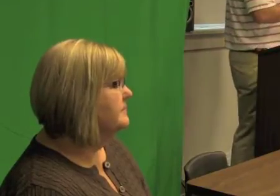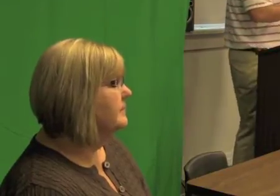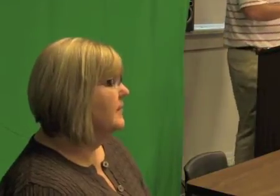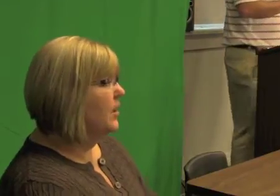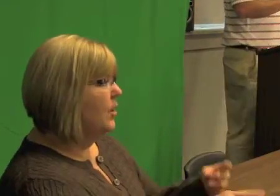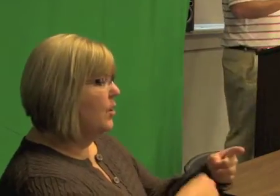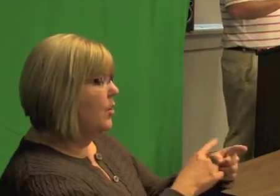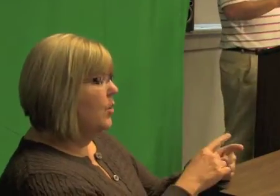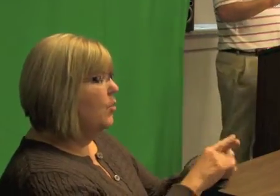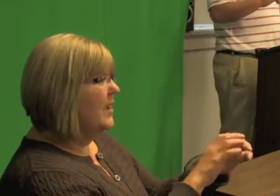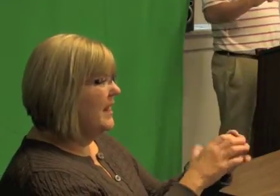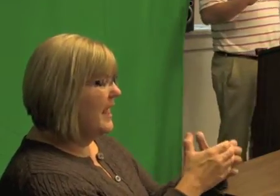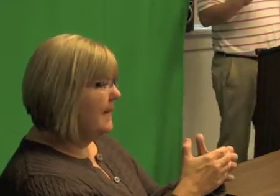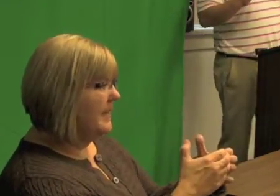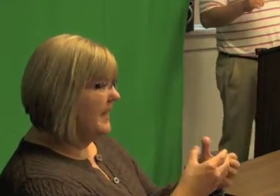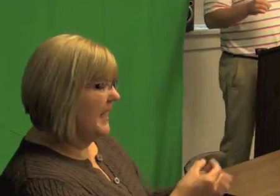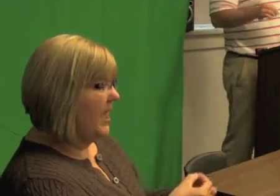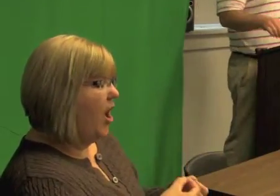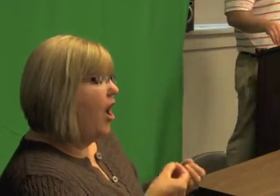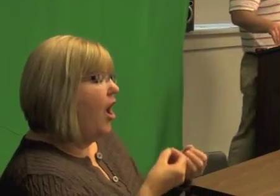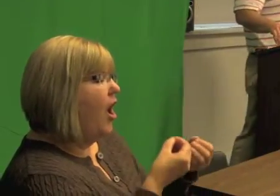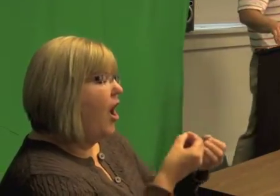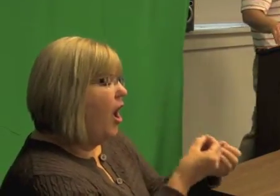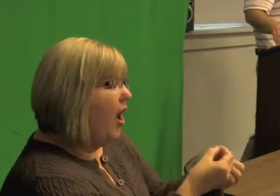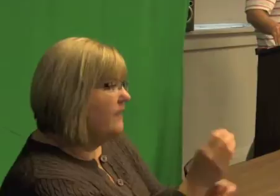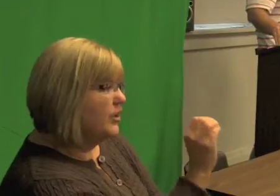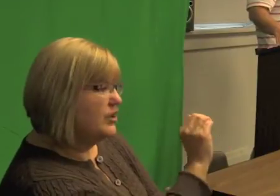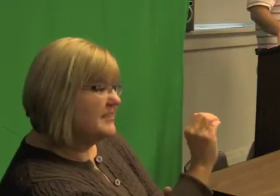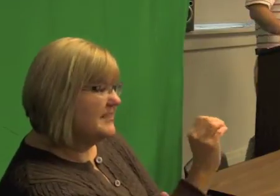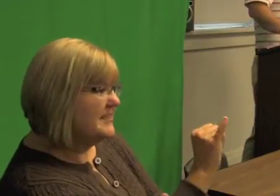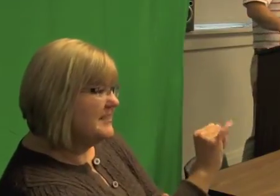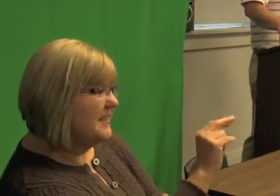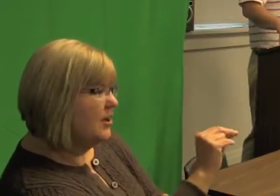When a company offers 0 interest